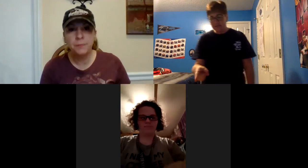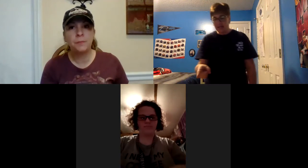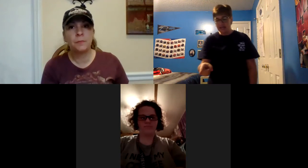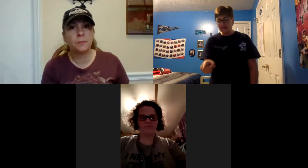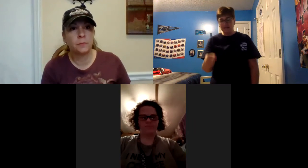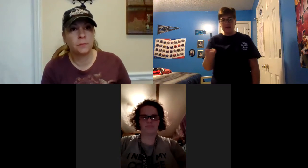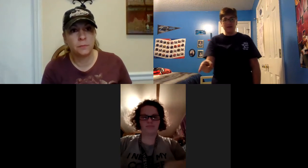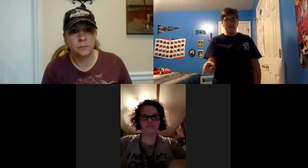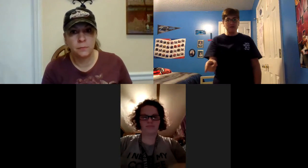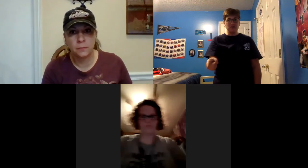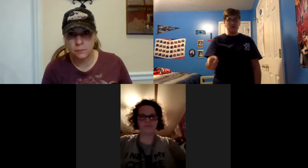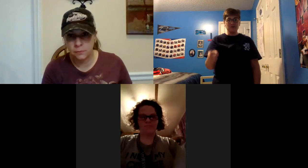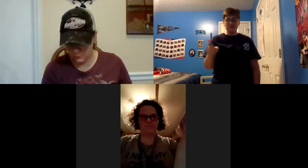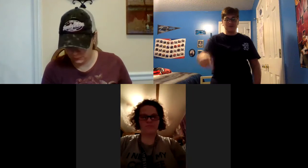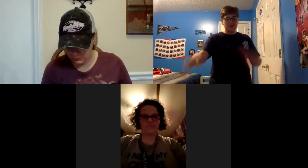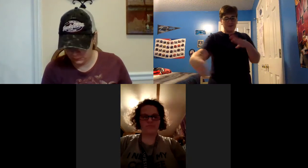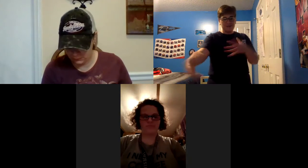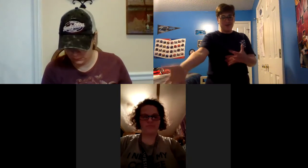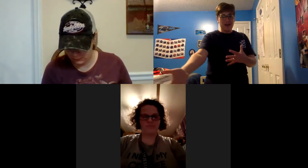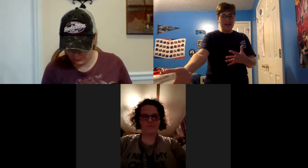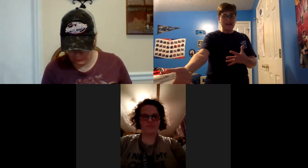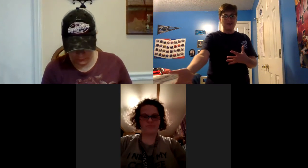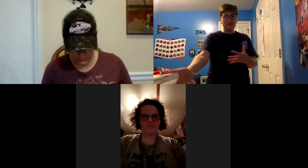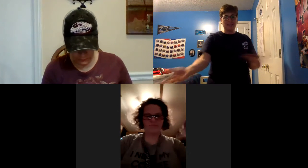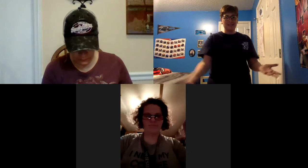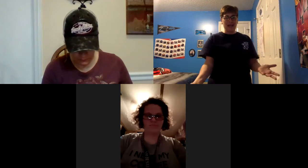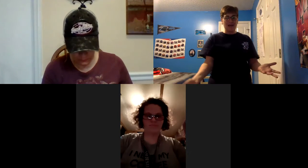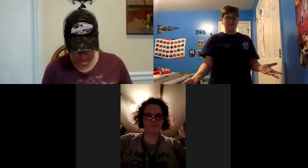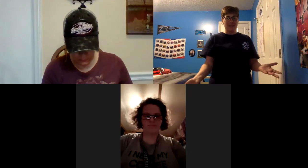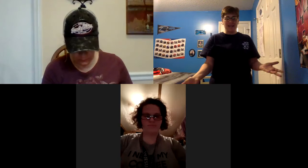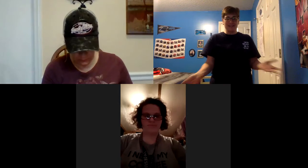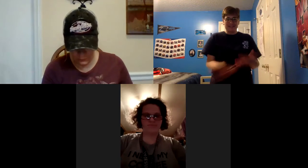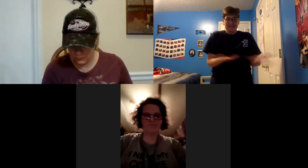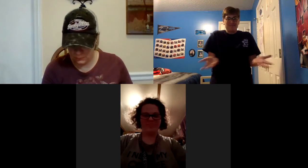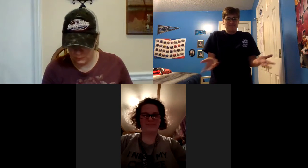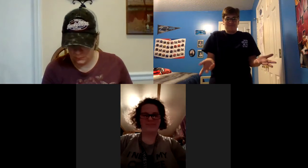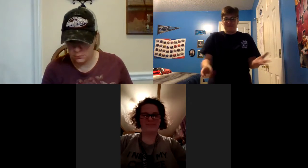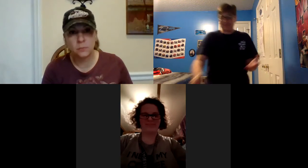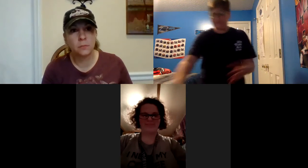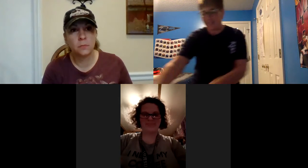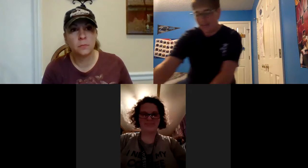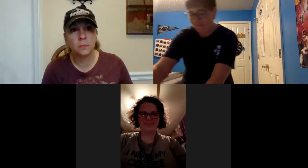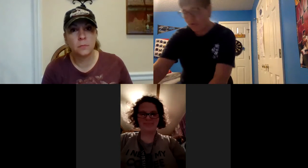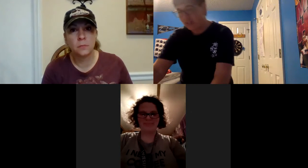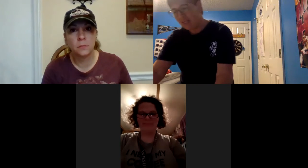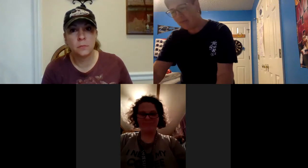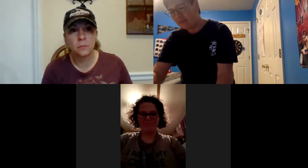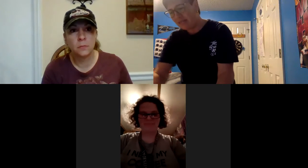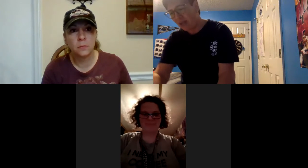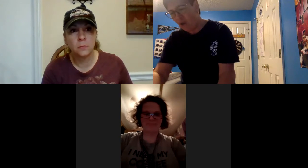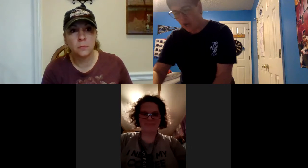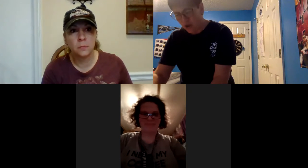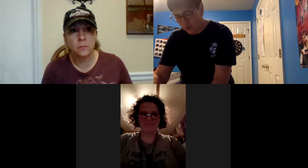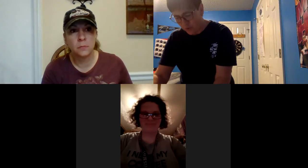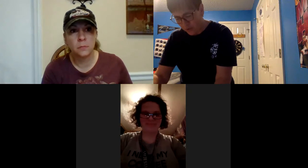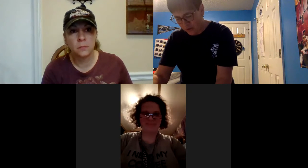put the sign on the picture or on our handouts. It doesn't have the sign for what's up. I was like,